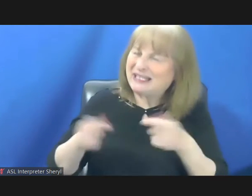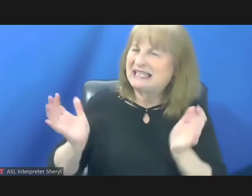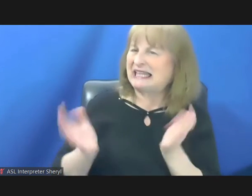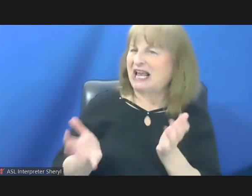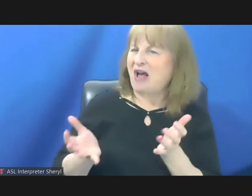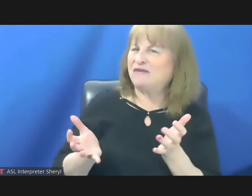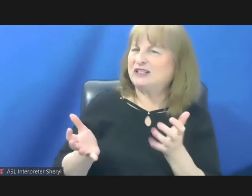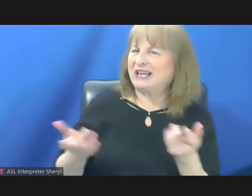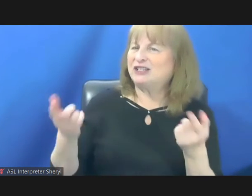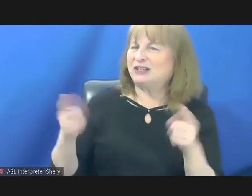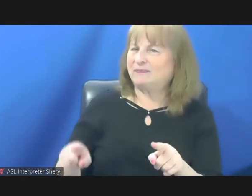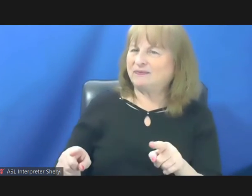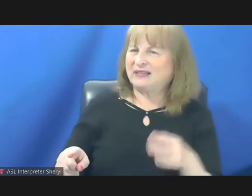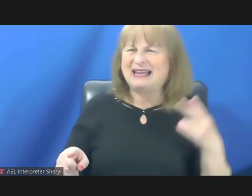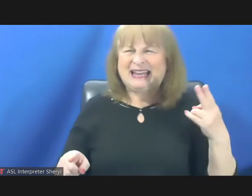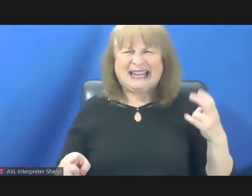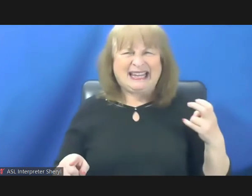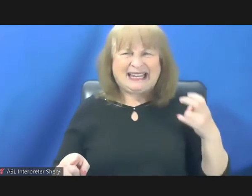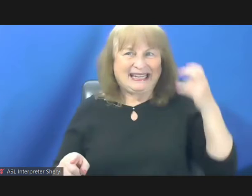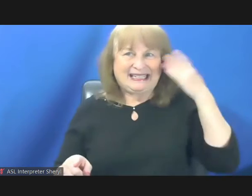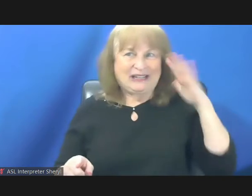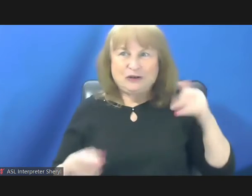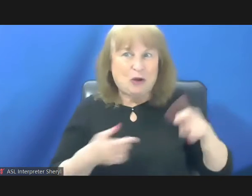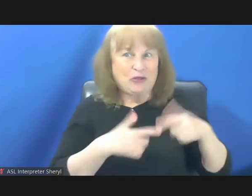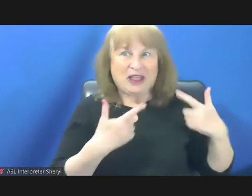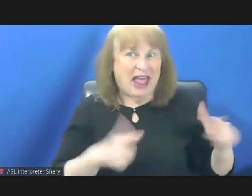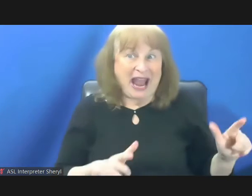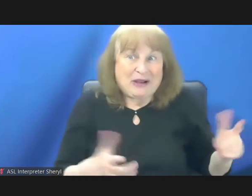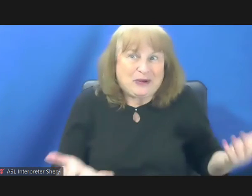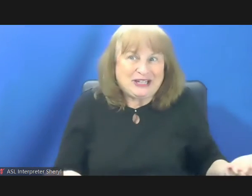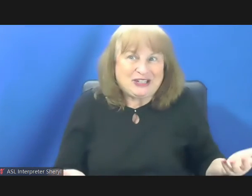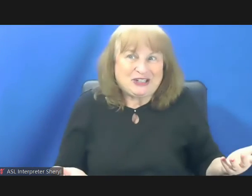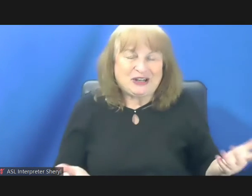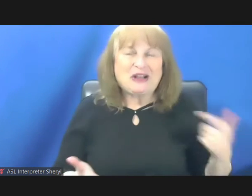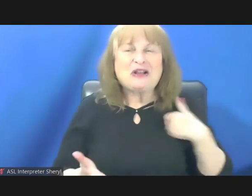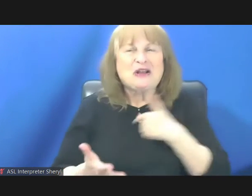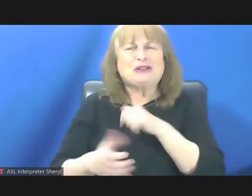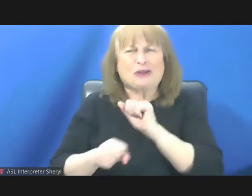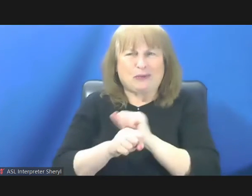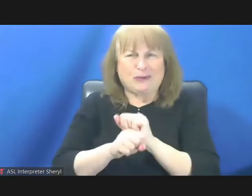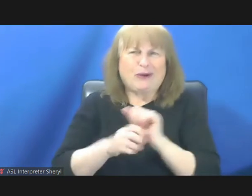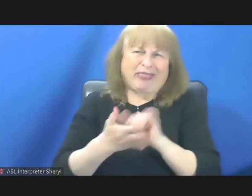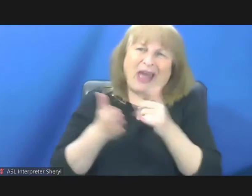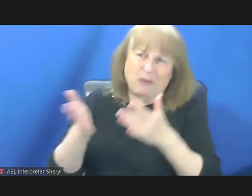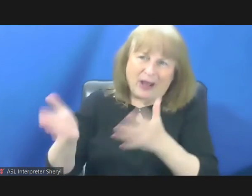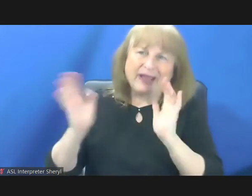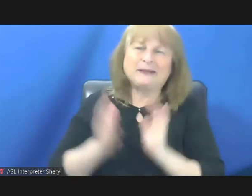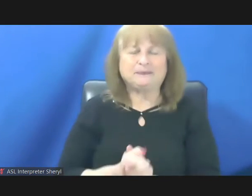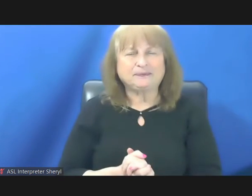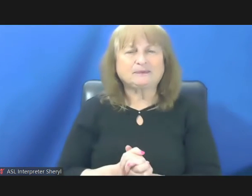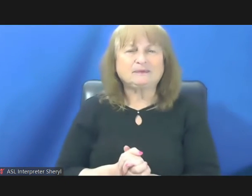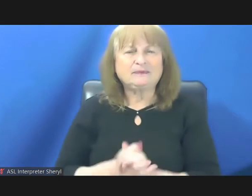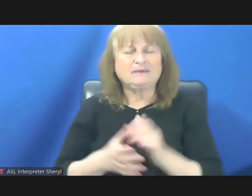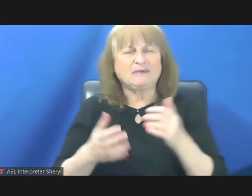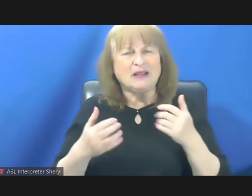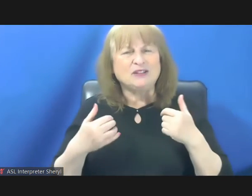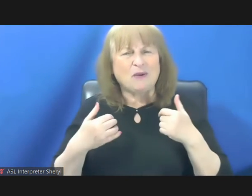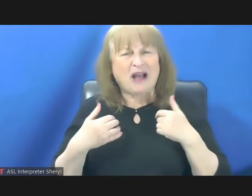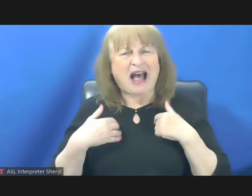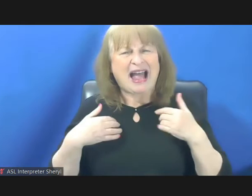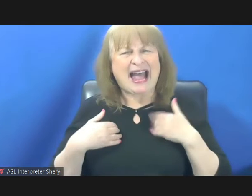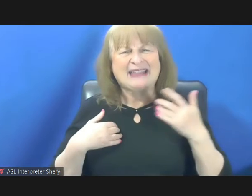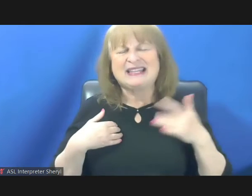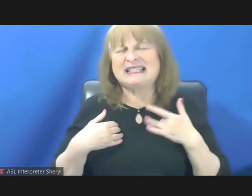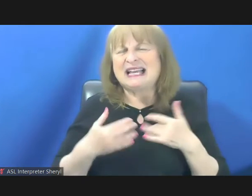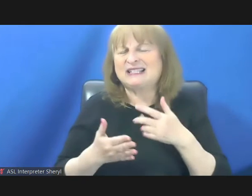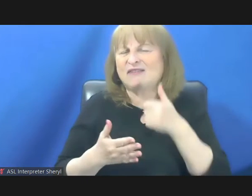taking place. And he said, but he didn't know the languages. So we worked that way. So having had a sense of what the